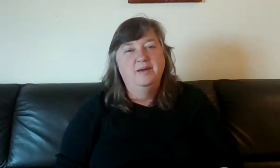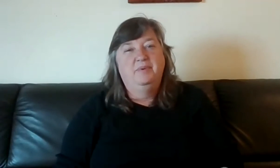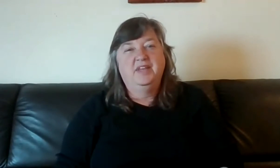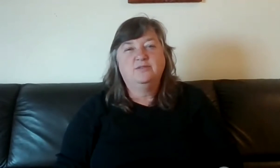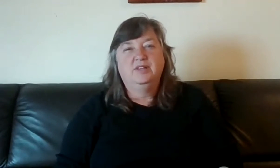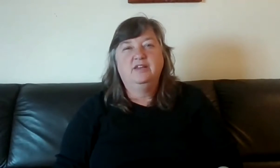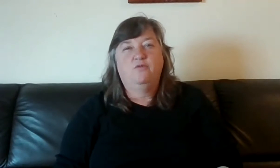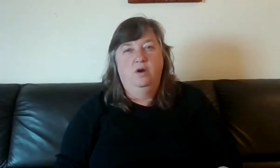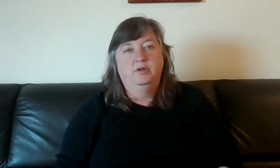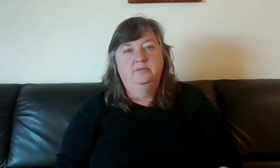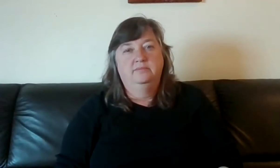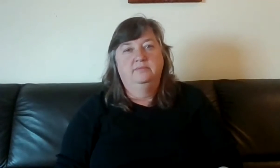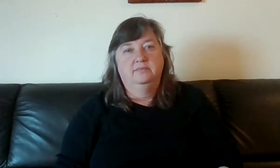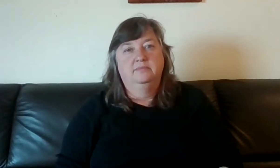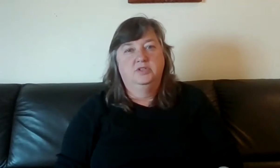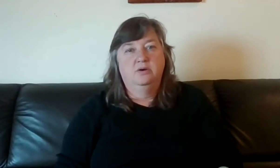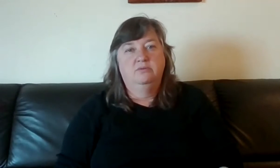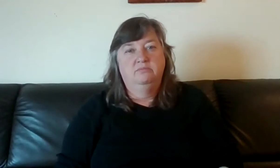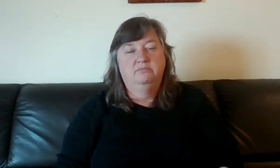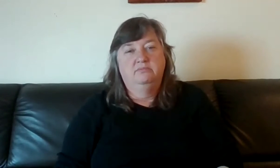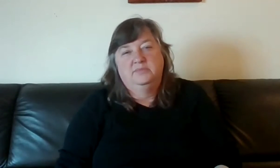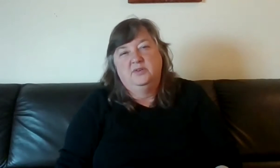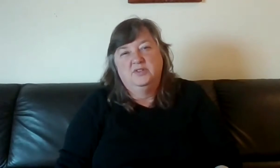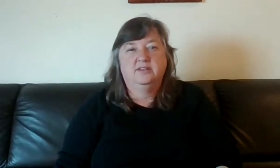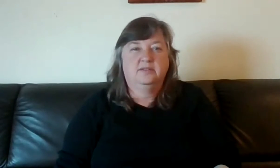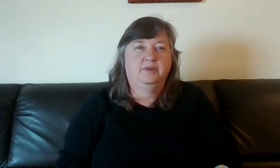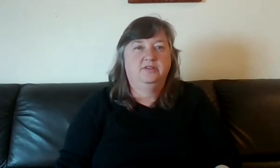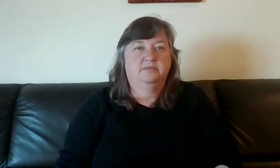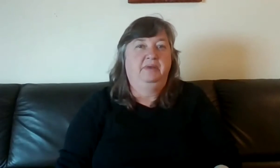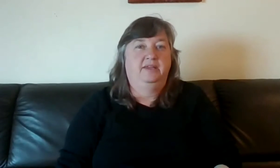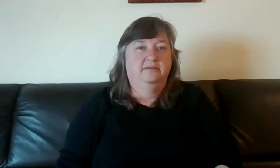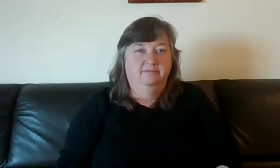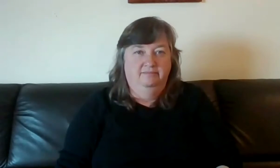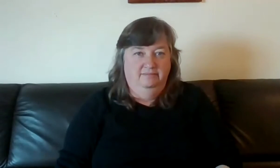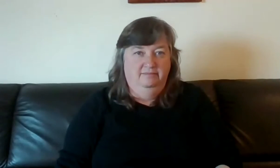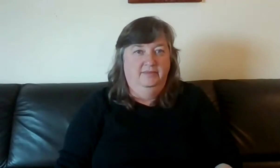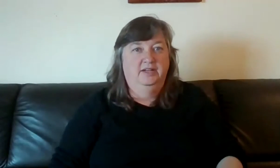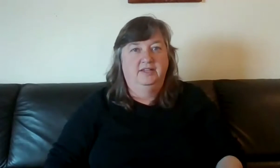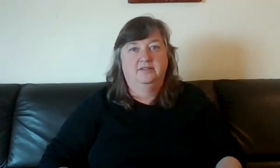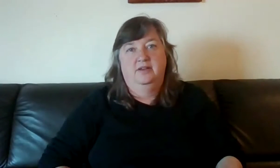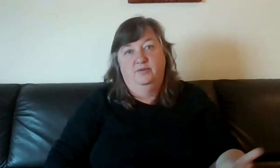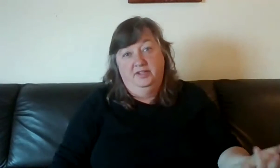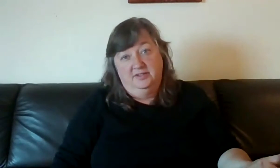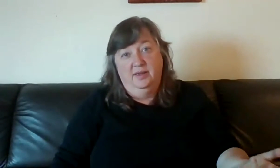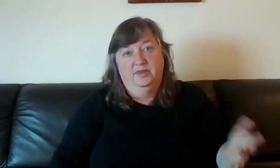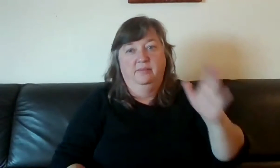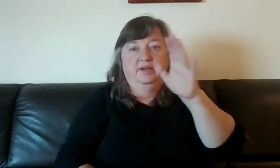But that's really informal. So don't do that to somebody you just meet unless you have a really good time with them. But